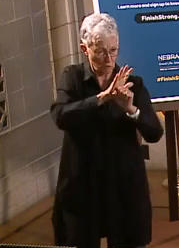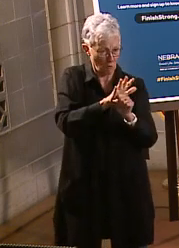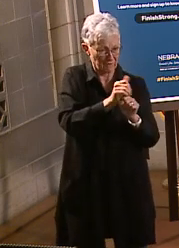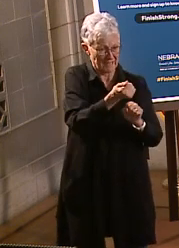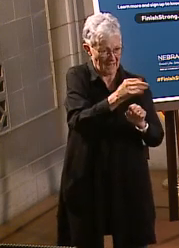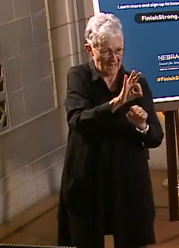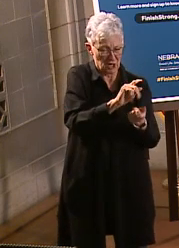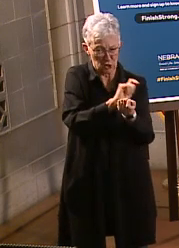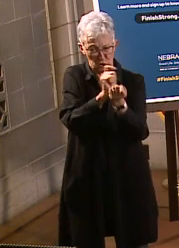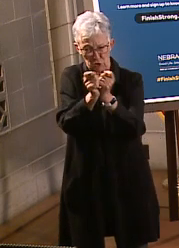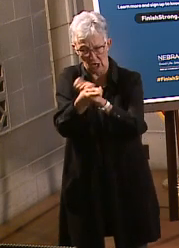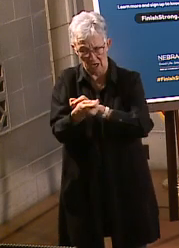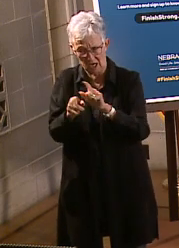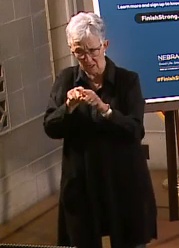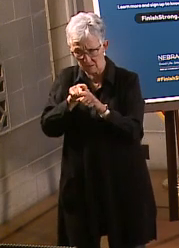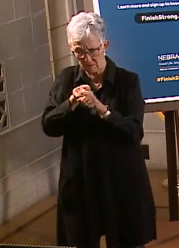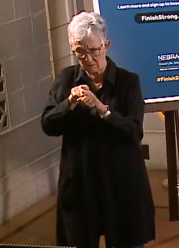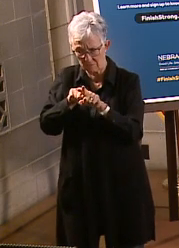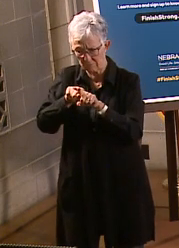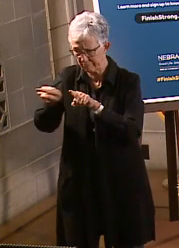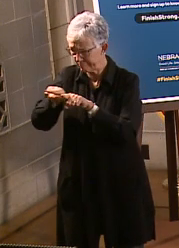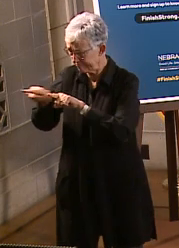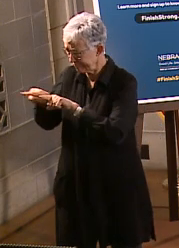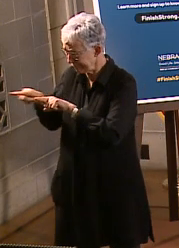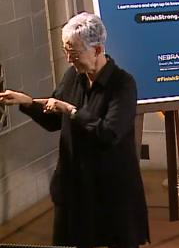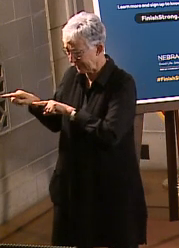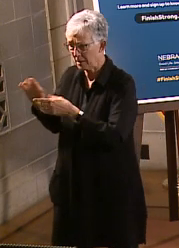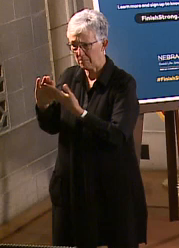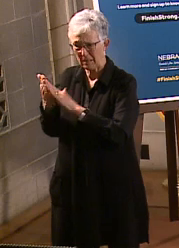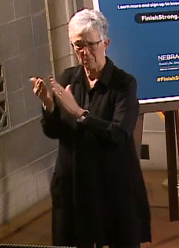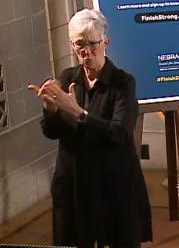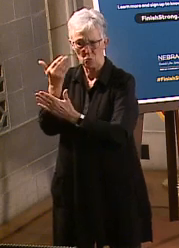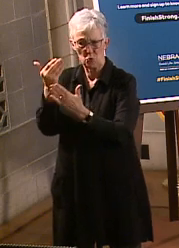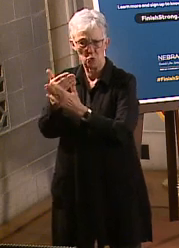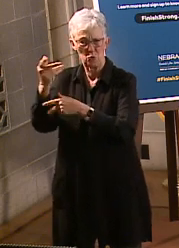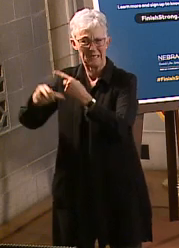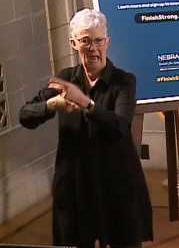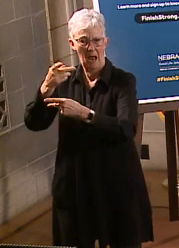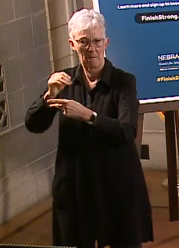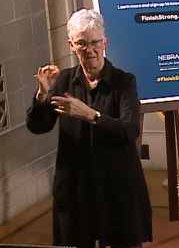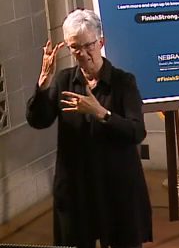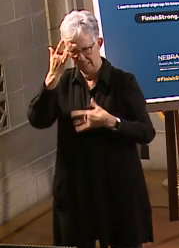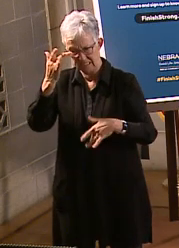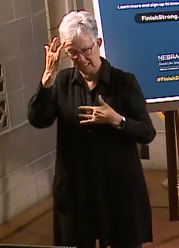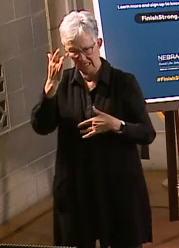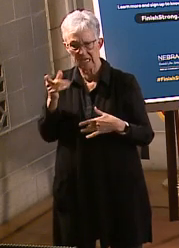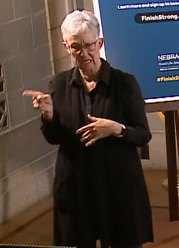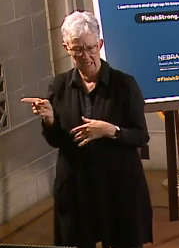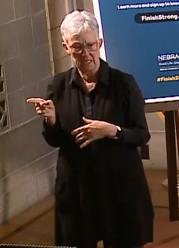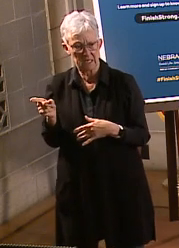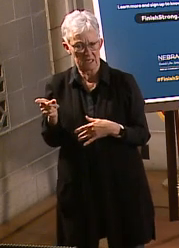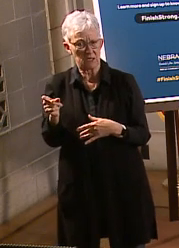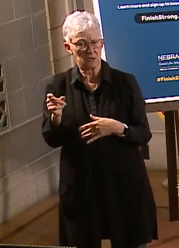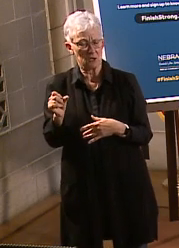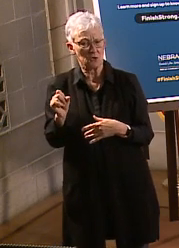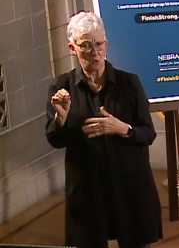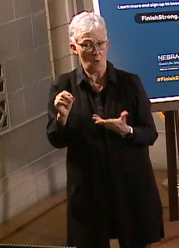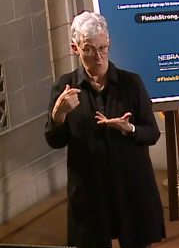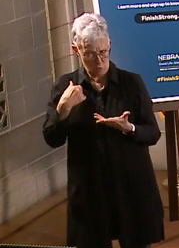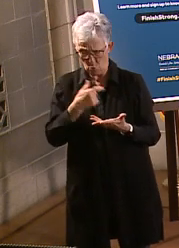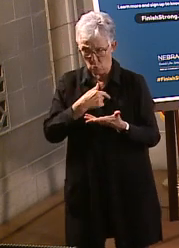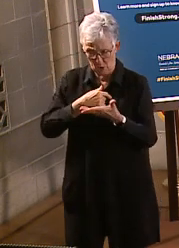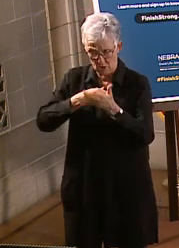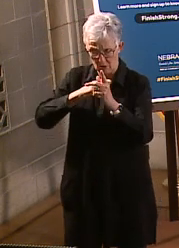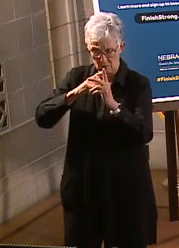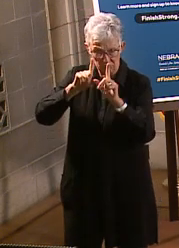for these new mutations? Probably a question for Dr. Antone, so I'll let him come up here in a second. UNMC is,